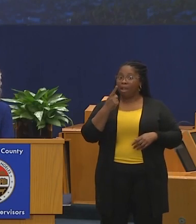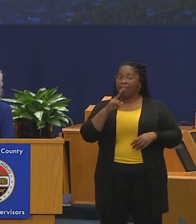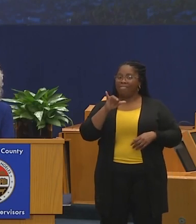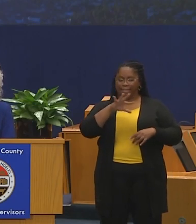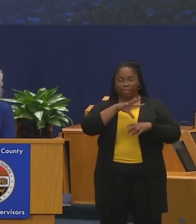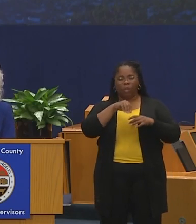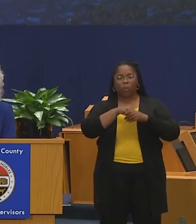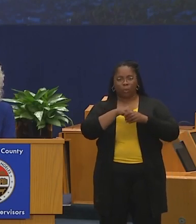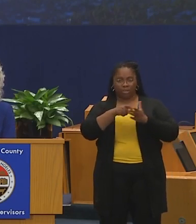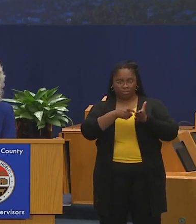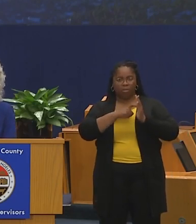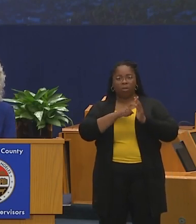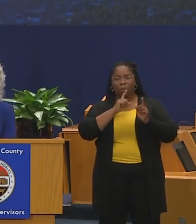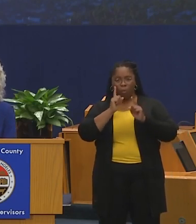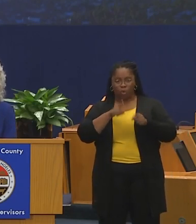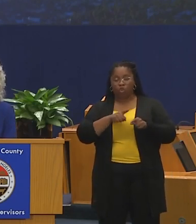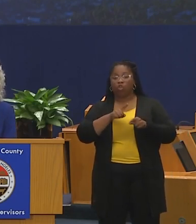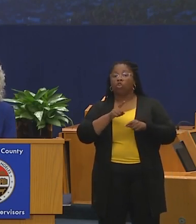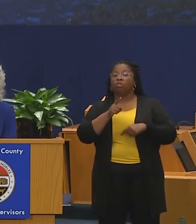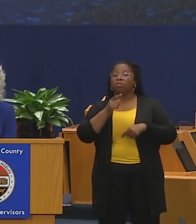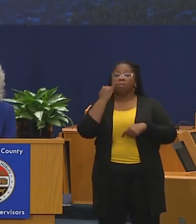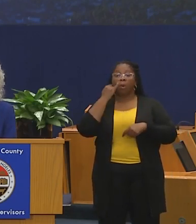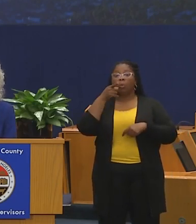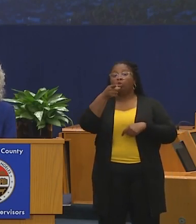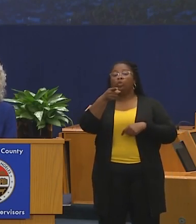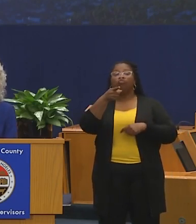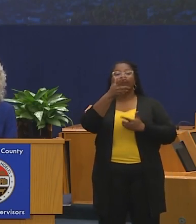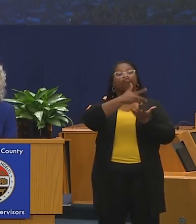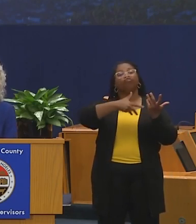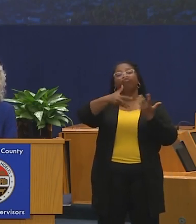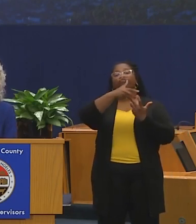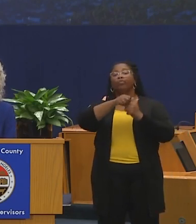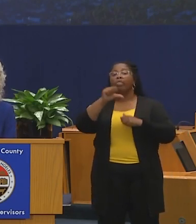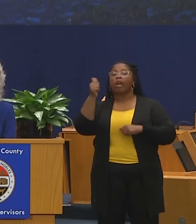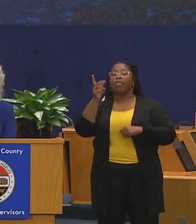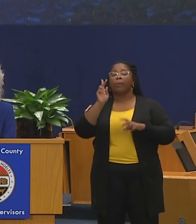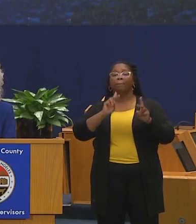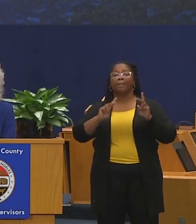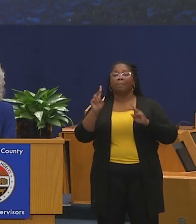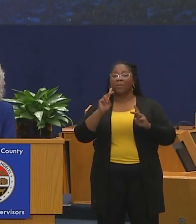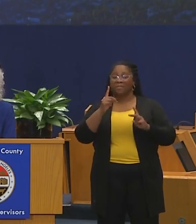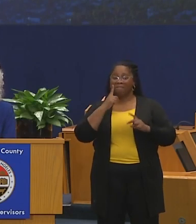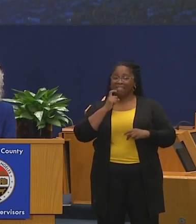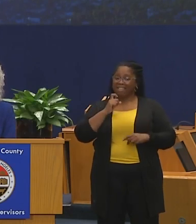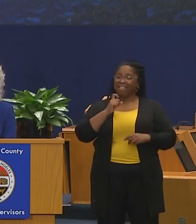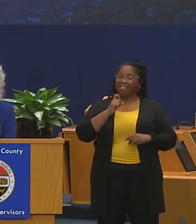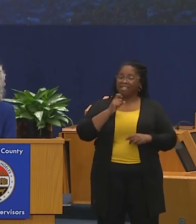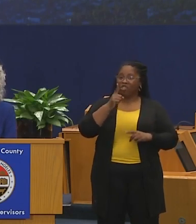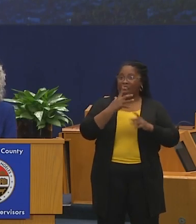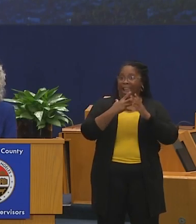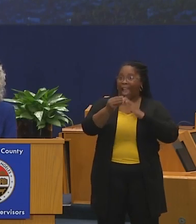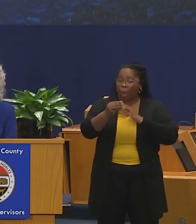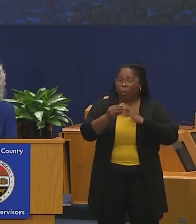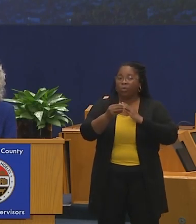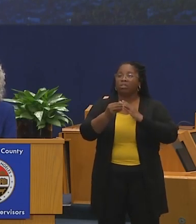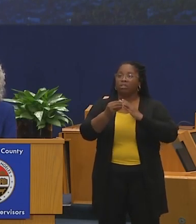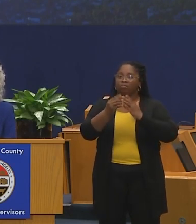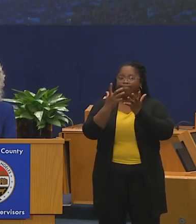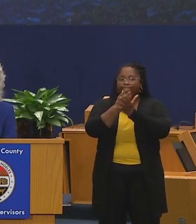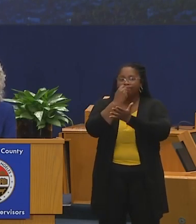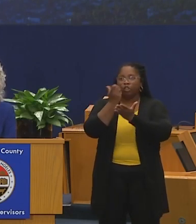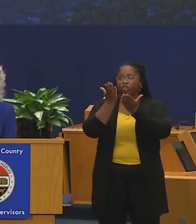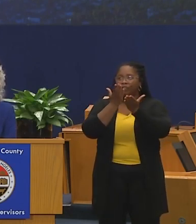order that when you are interacting with other people as you're sort of obtaining your essential services,